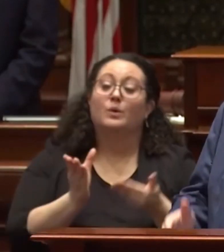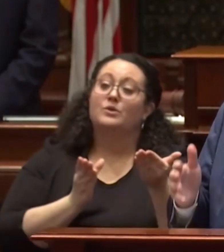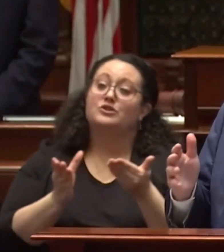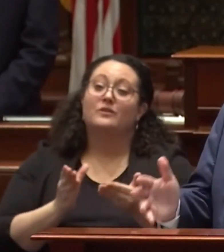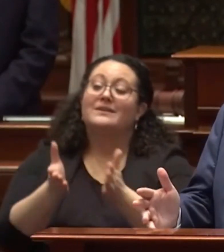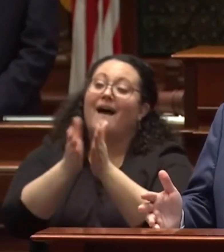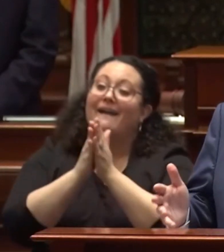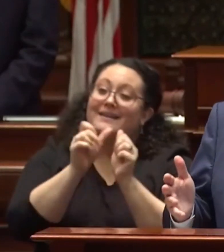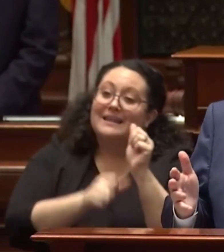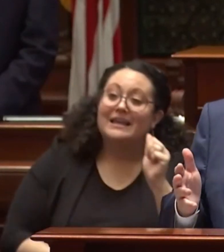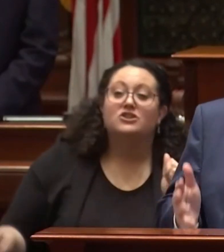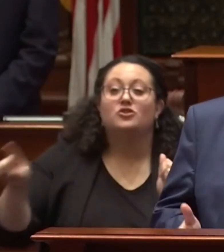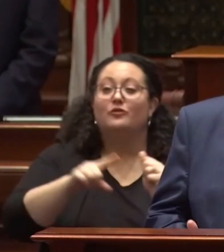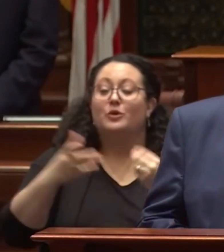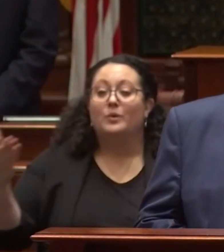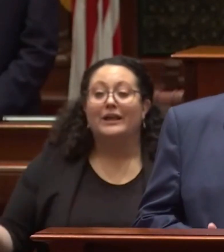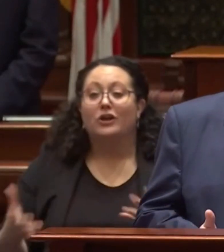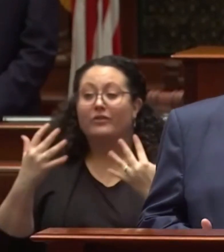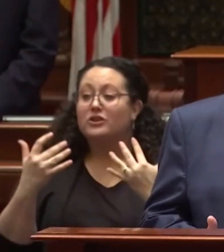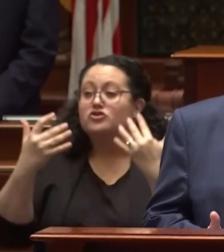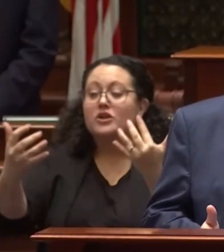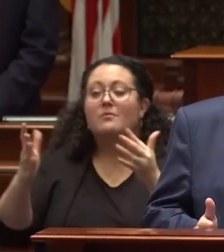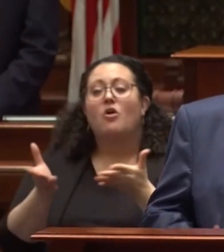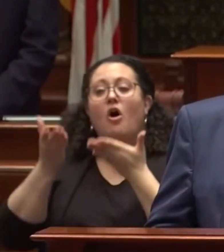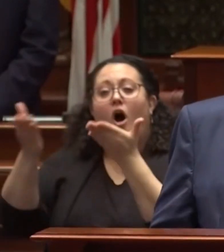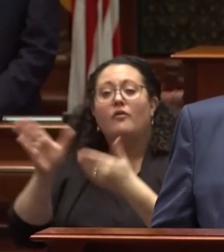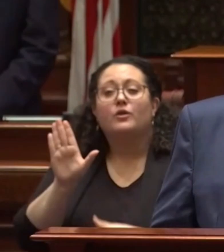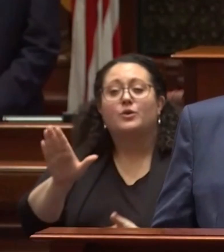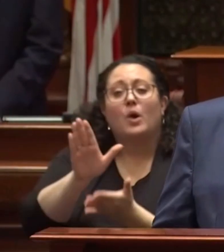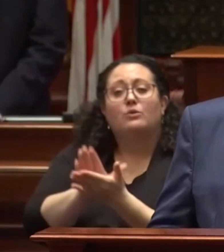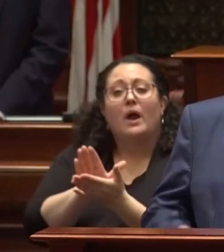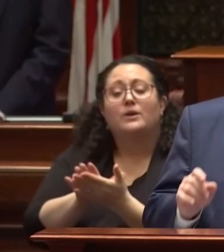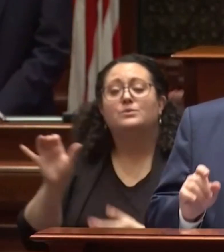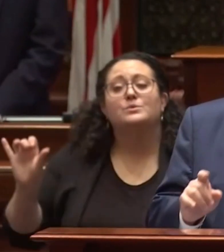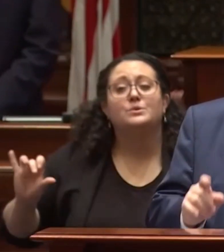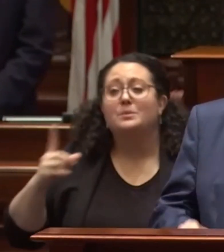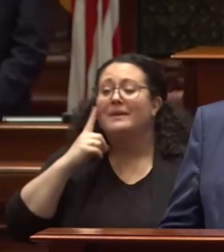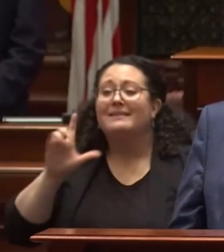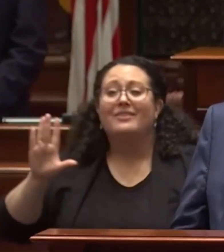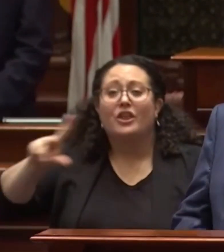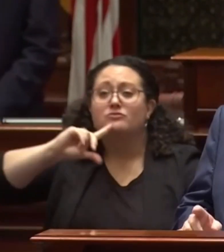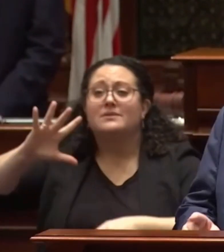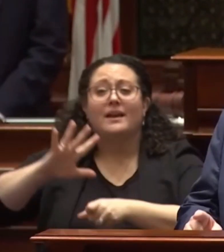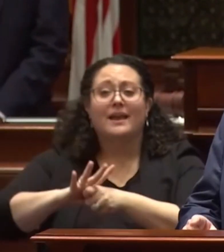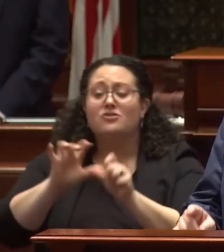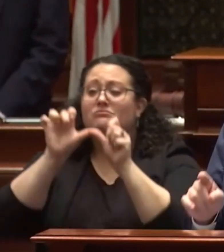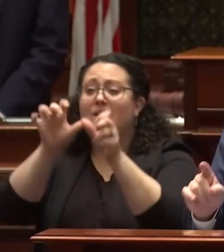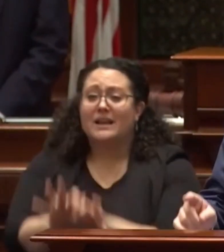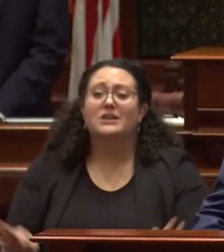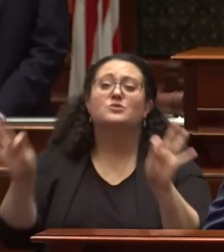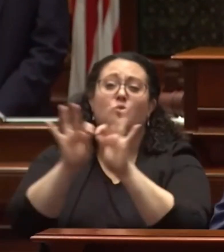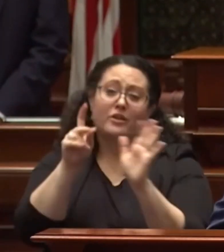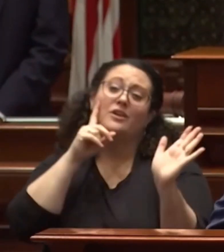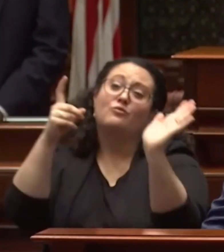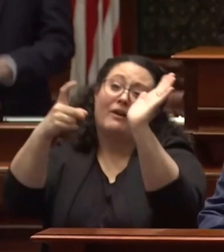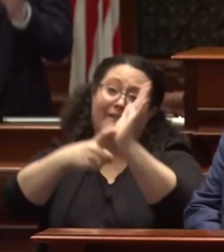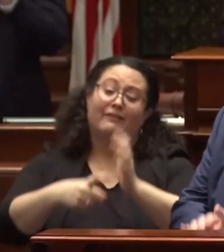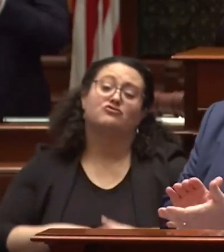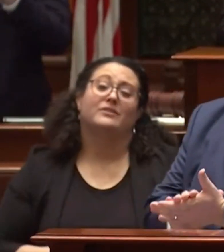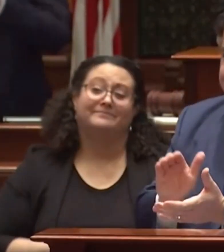service. And I ask each of you in this chamber to offer them your gratitude too. Their dedication is worthy of